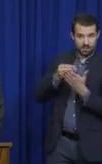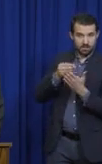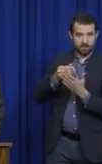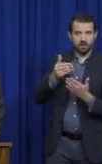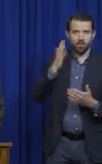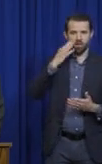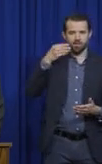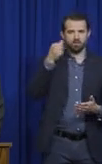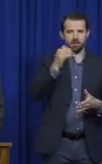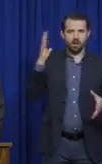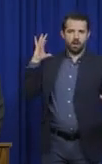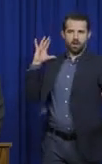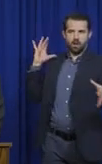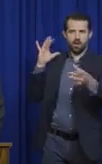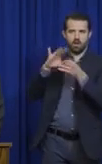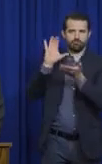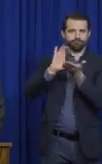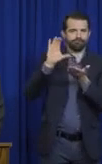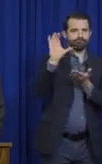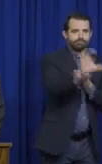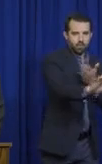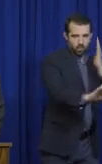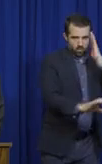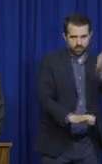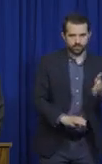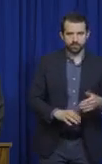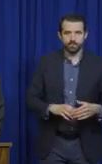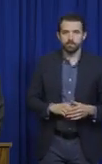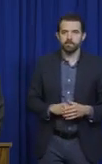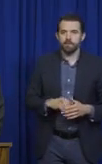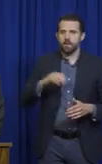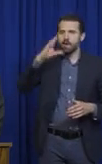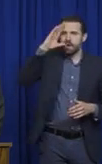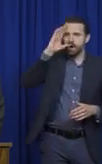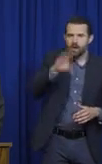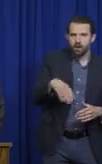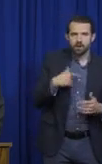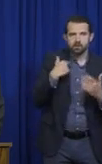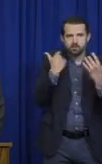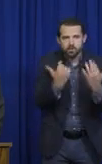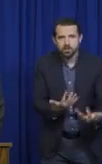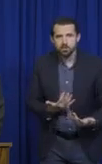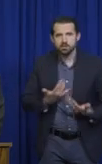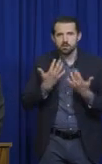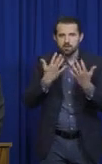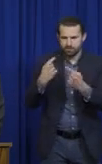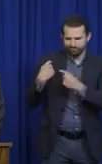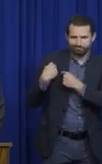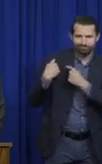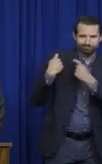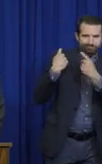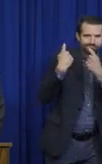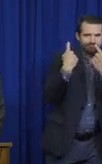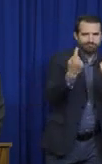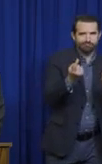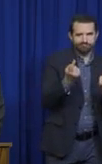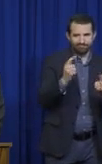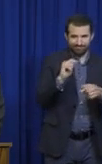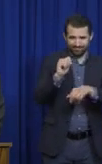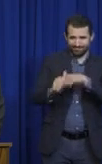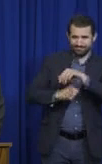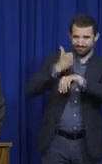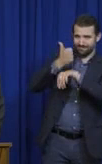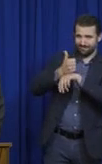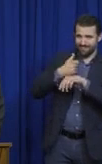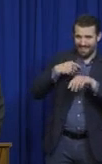retroactively. I know you have been waiting for this program to get started, and we've been working hard to get it